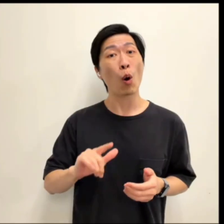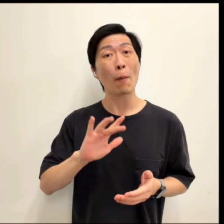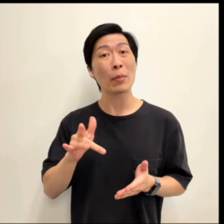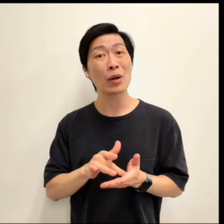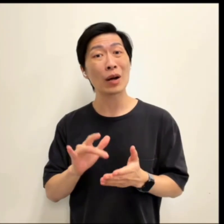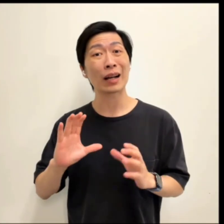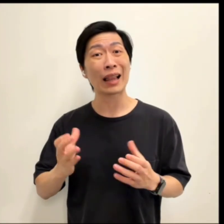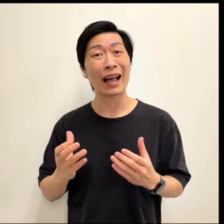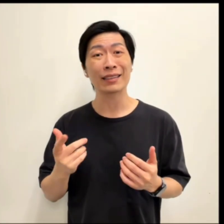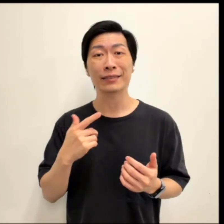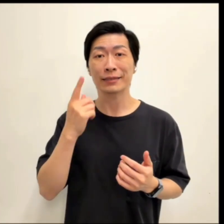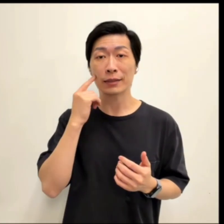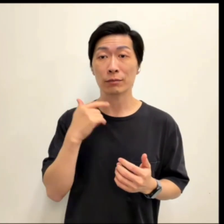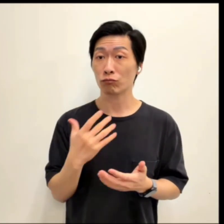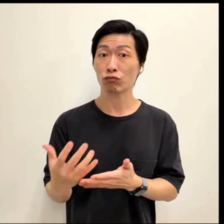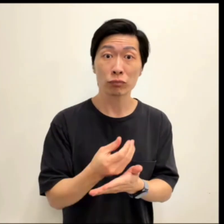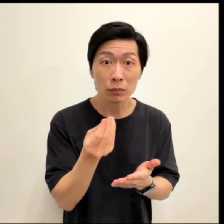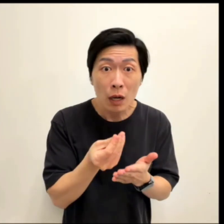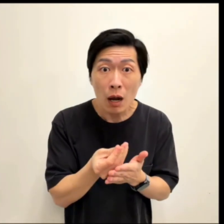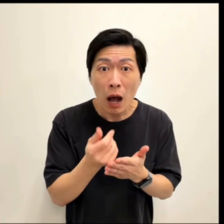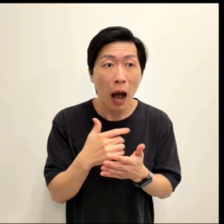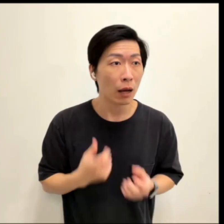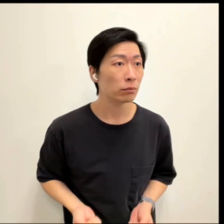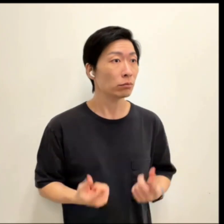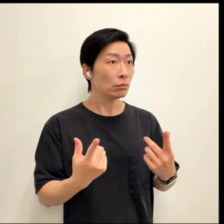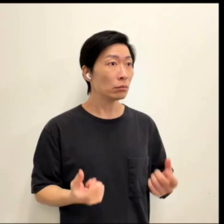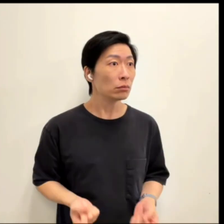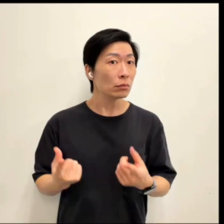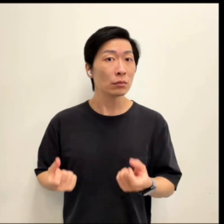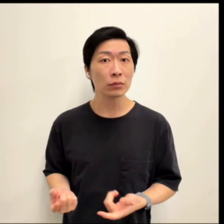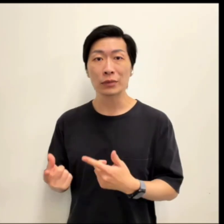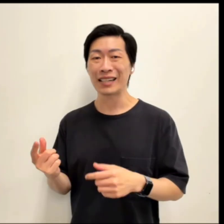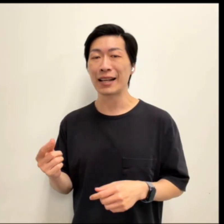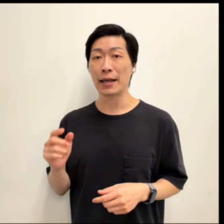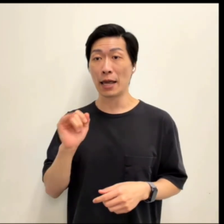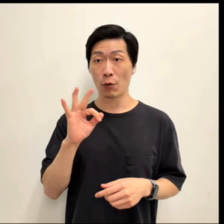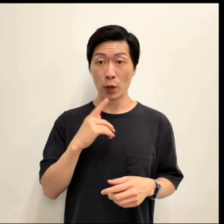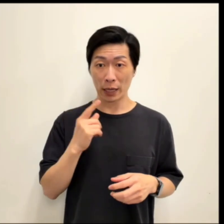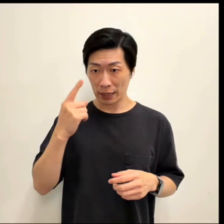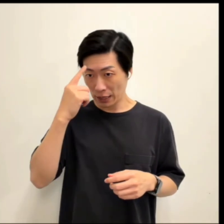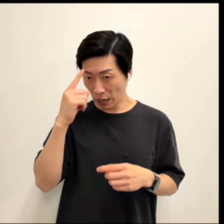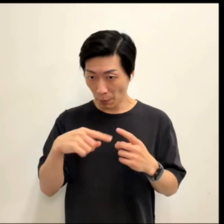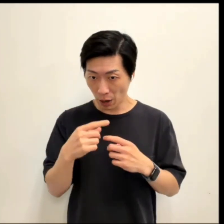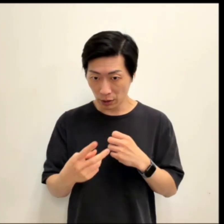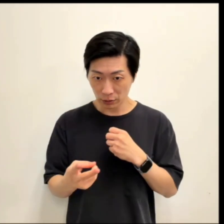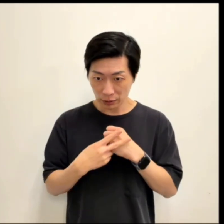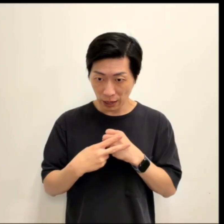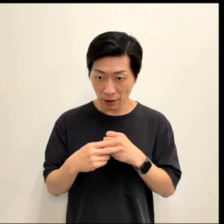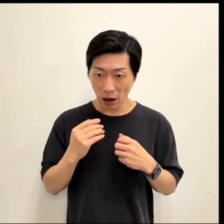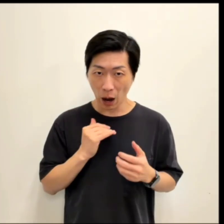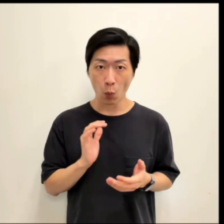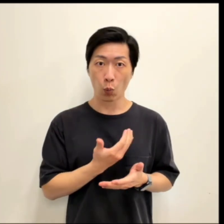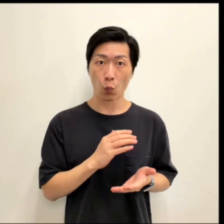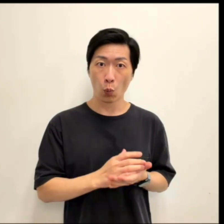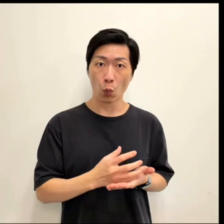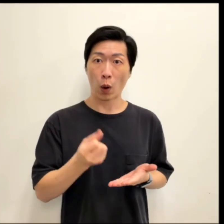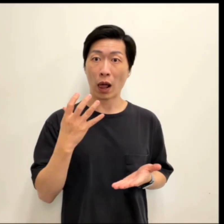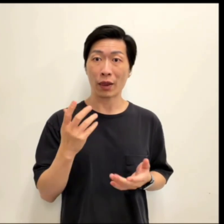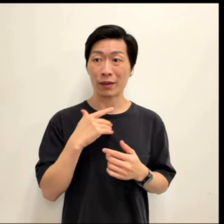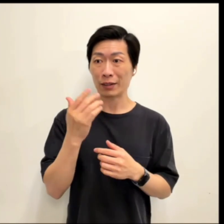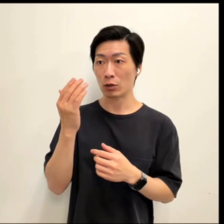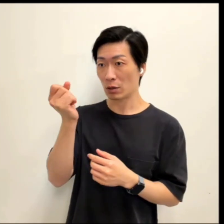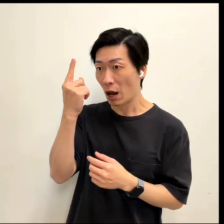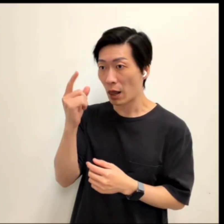middle class tend to focus on how they consume their wealth. If we can figure out ways to preserve our wealth